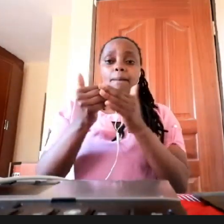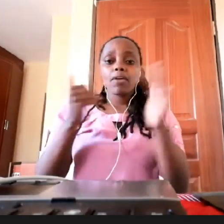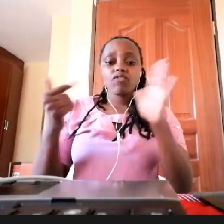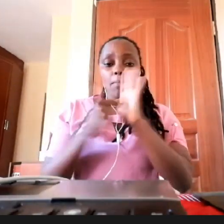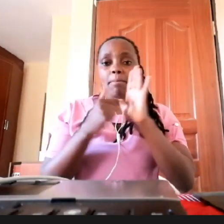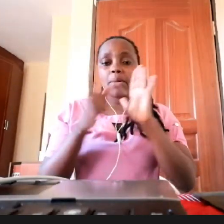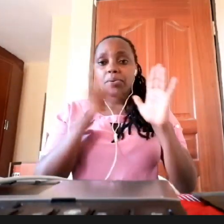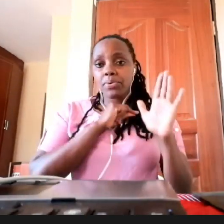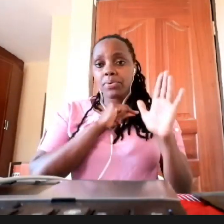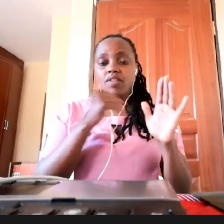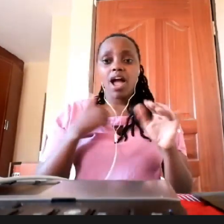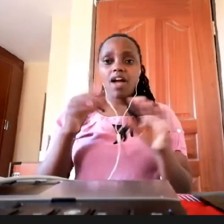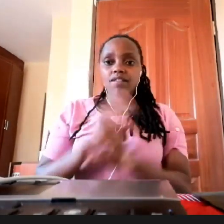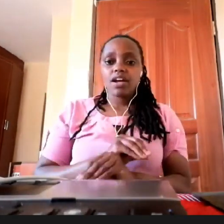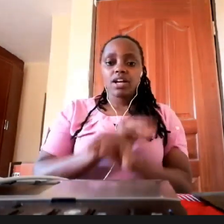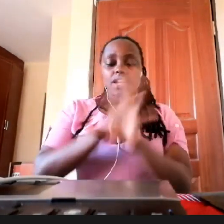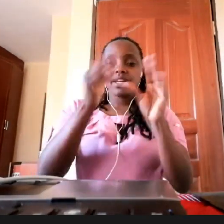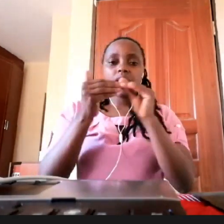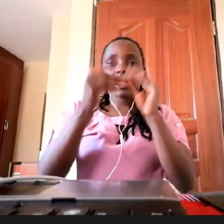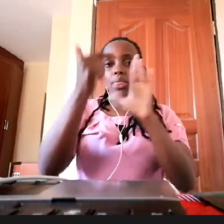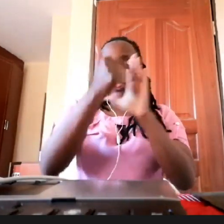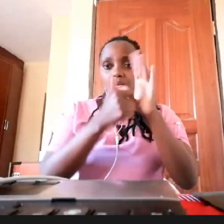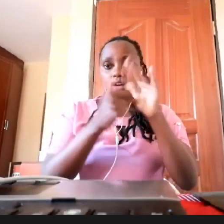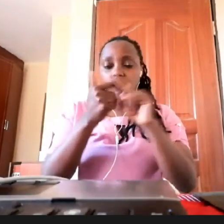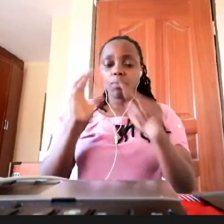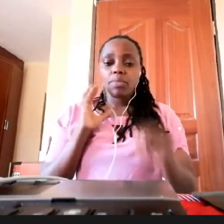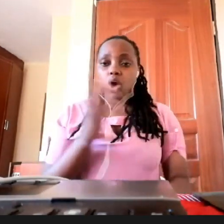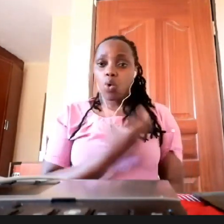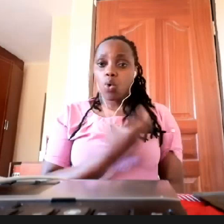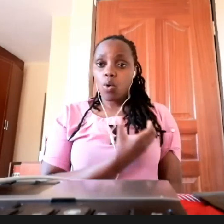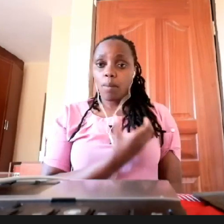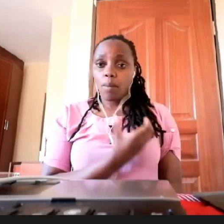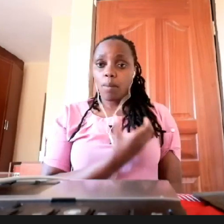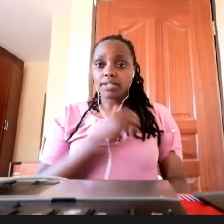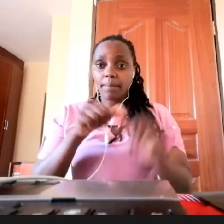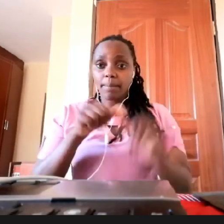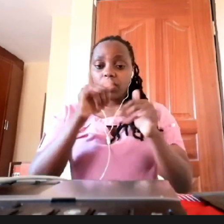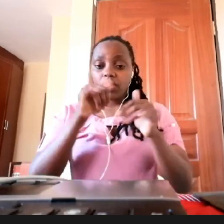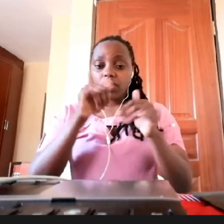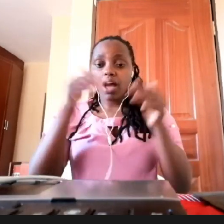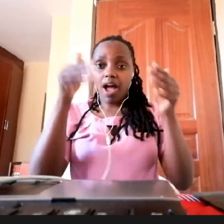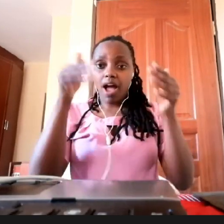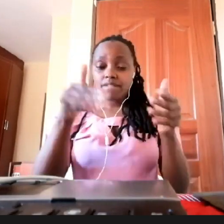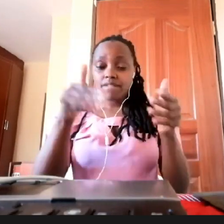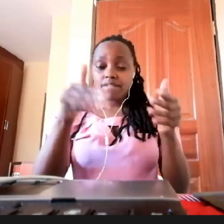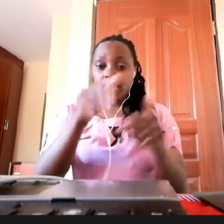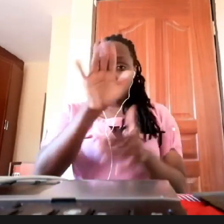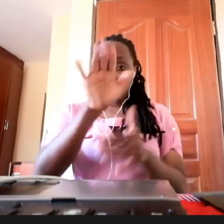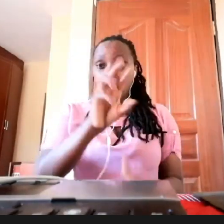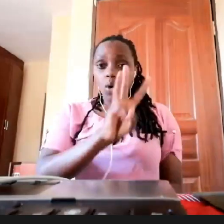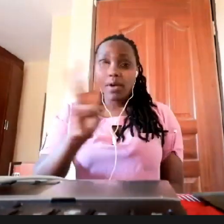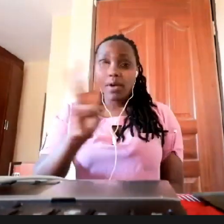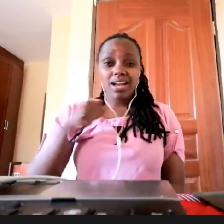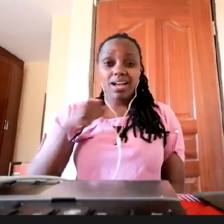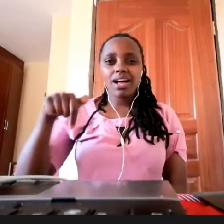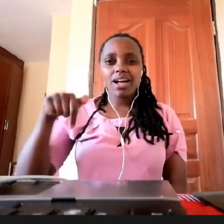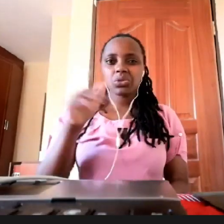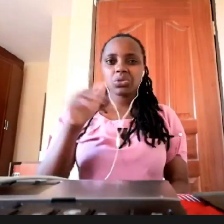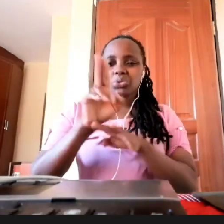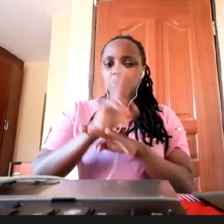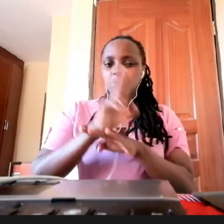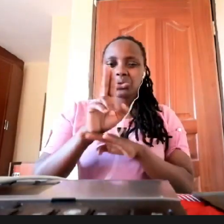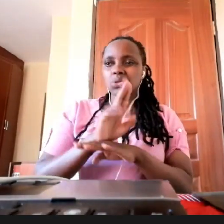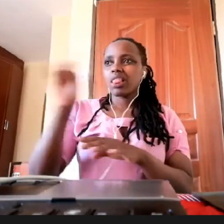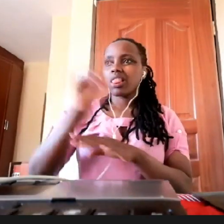indicated, we have very clear guidelines from the committee on this. They're available on their website. We did not want to spend today going